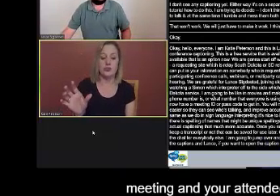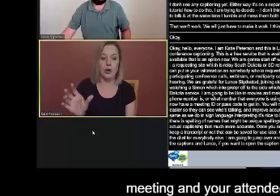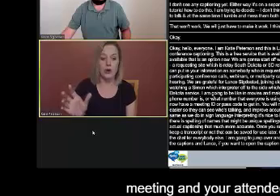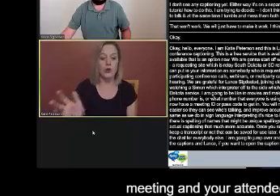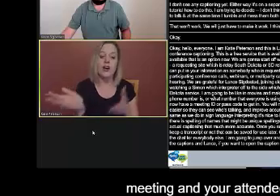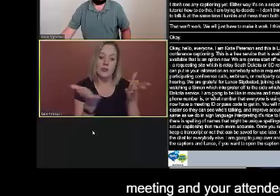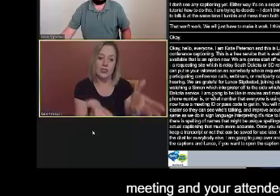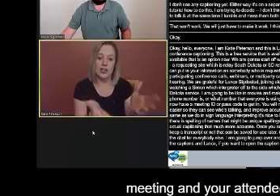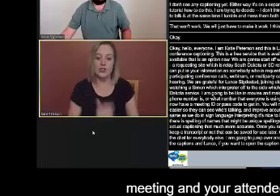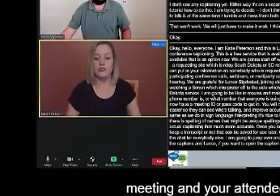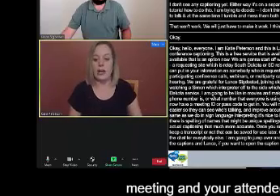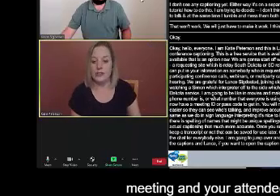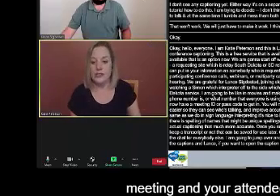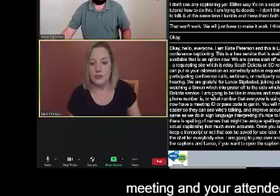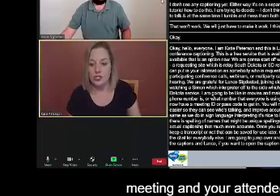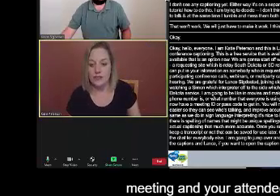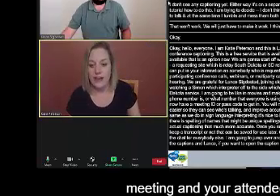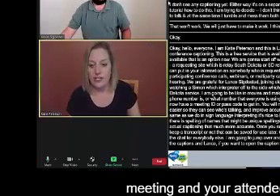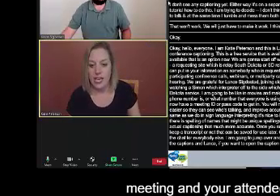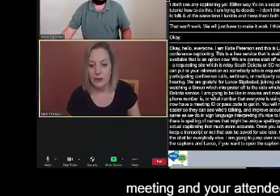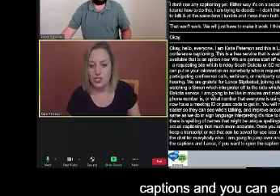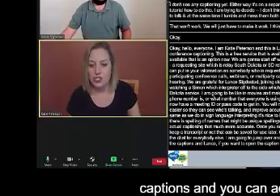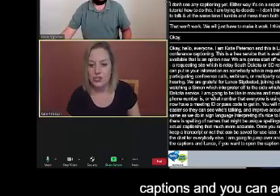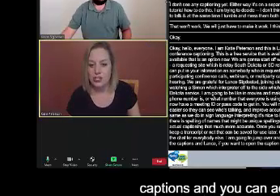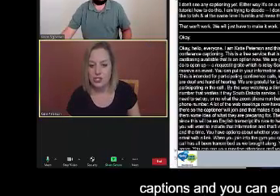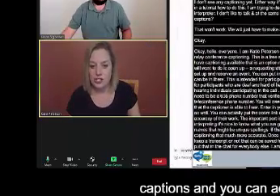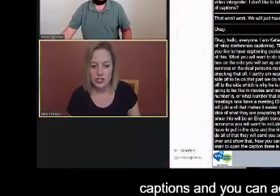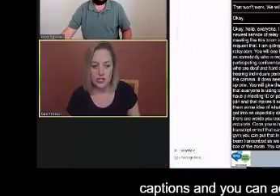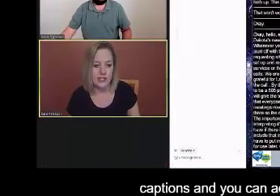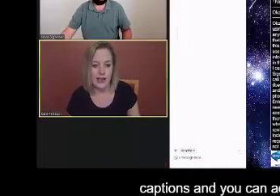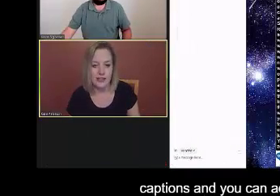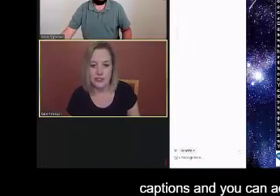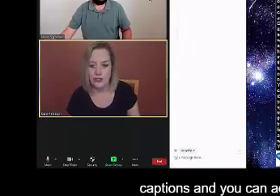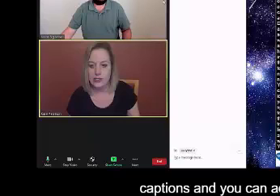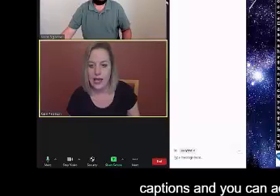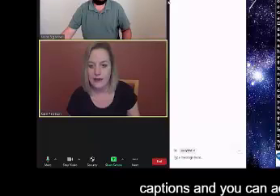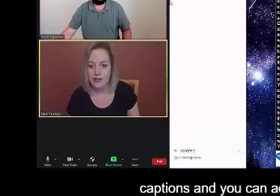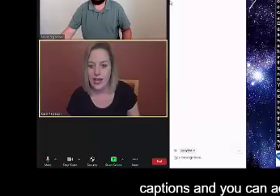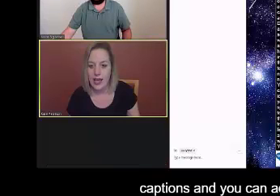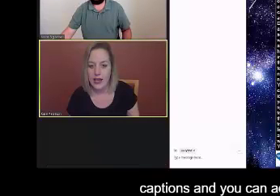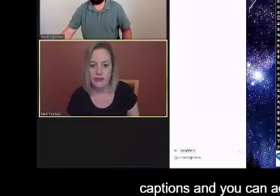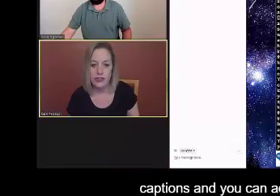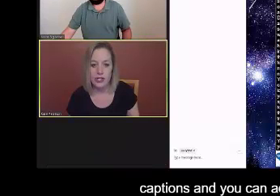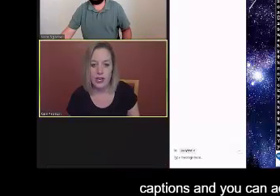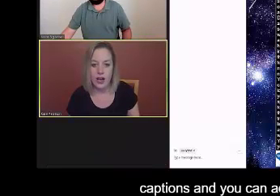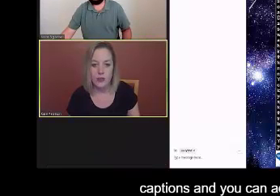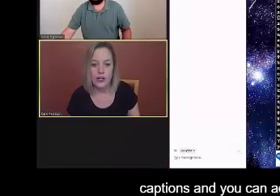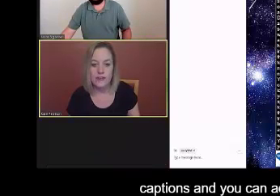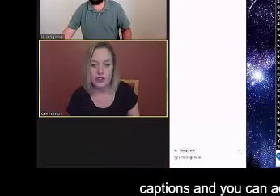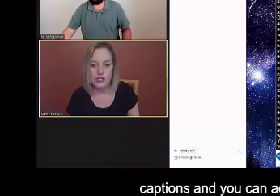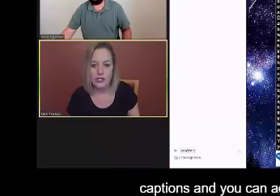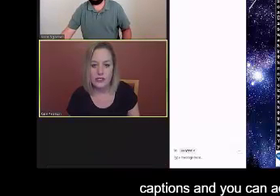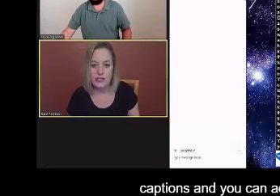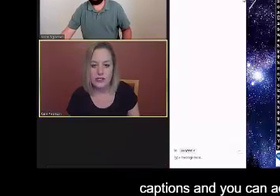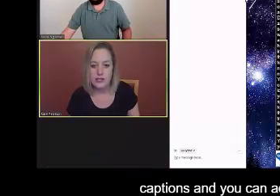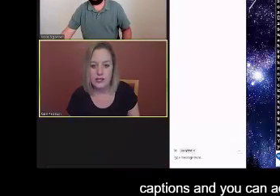as you go, but then you've got this option of having captions, and you can adjust your size, you know, a little half and half,